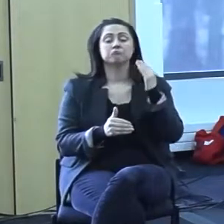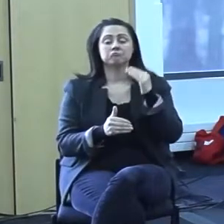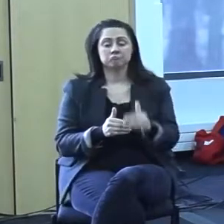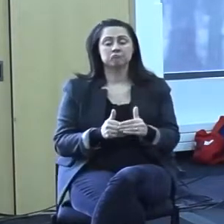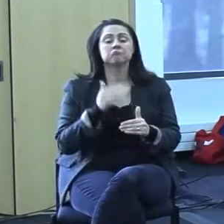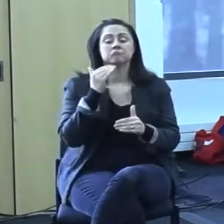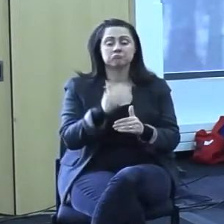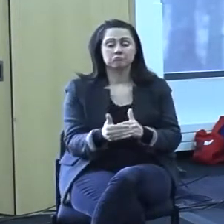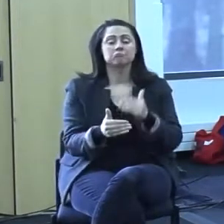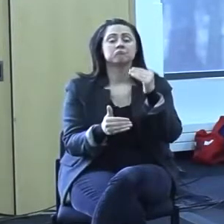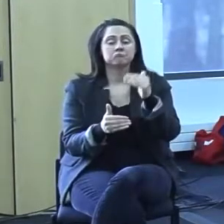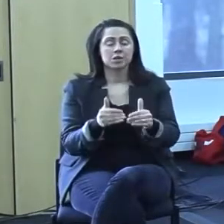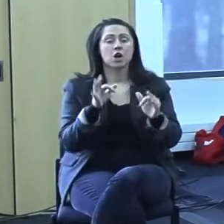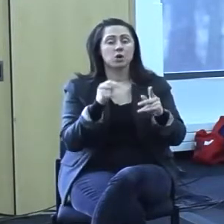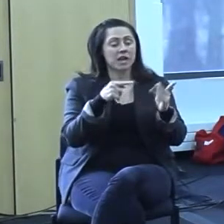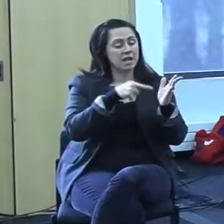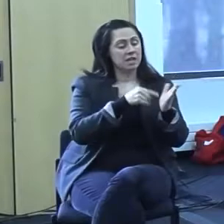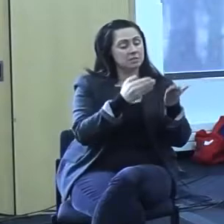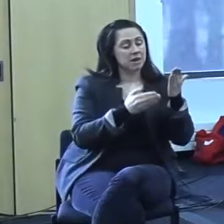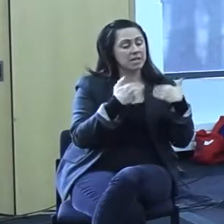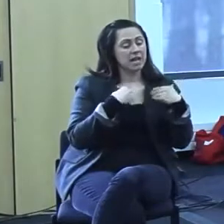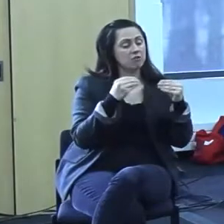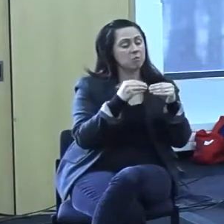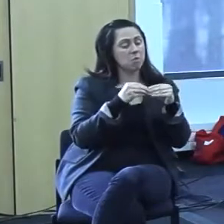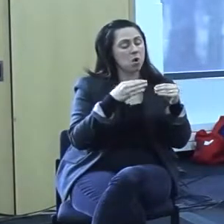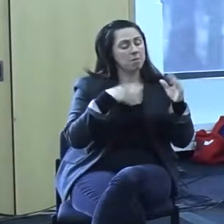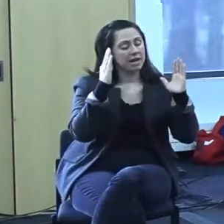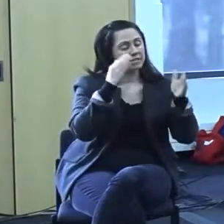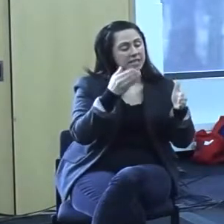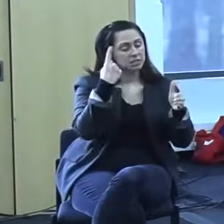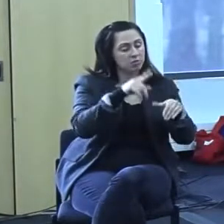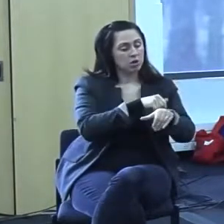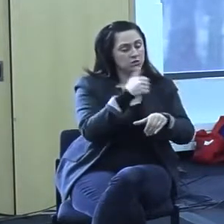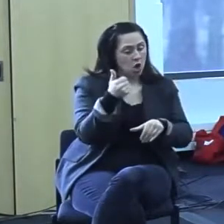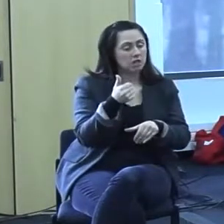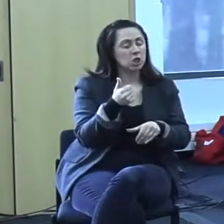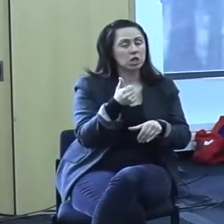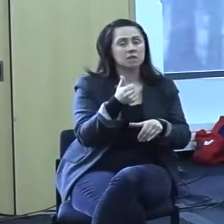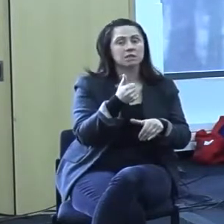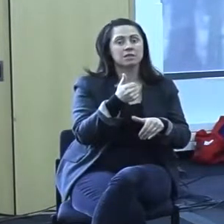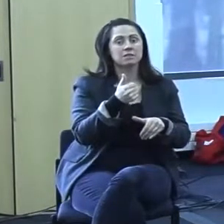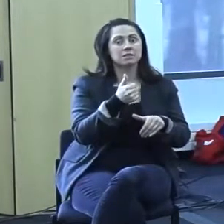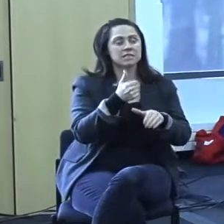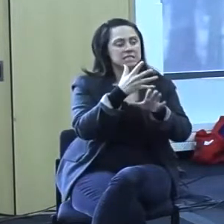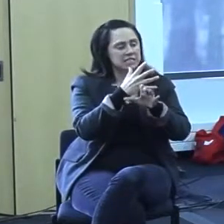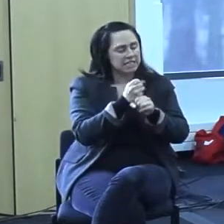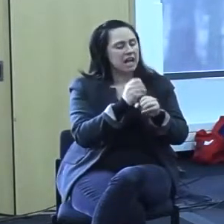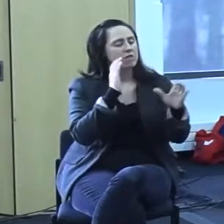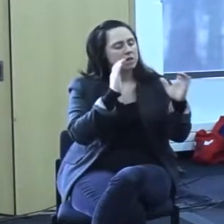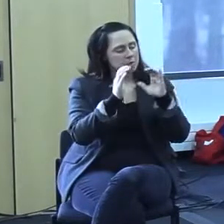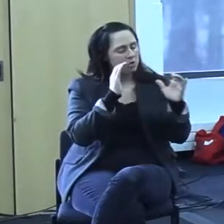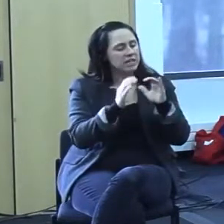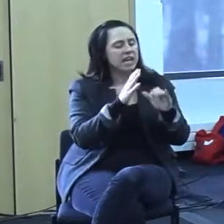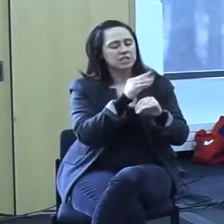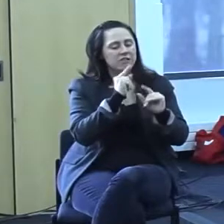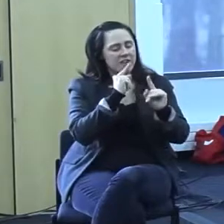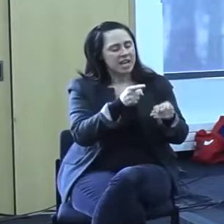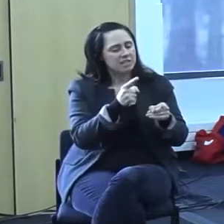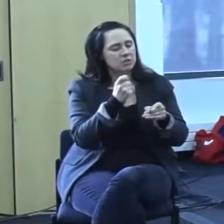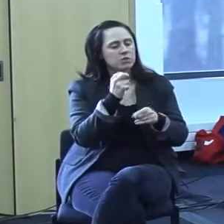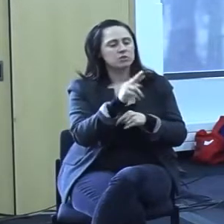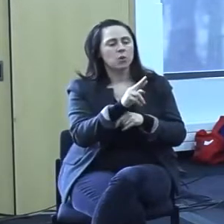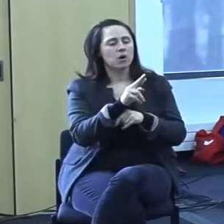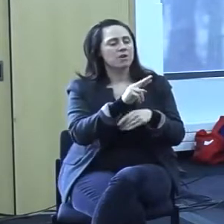might have a little bit more of my attention for longer to get the communication and the answers or